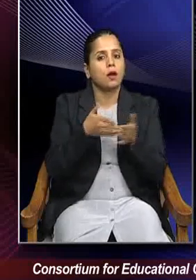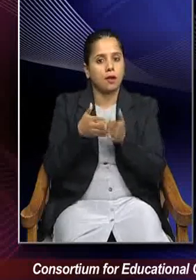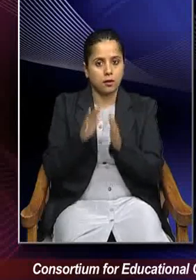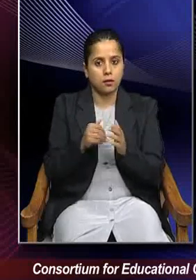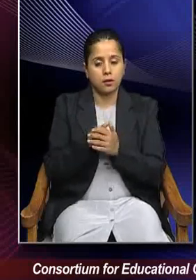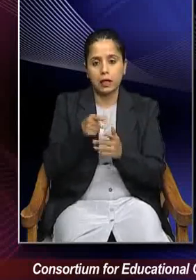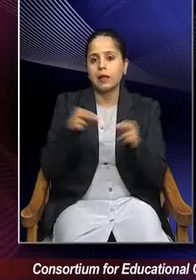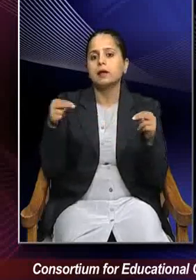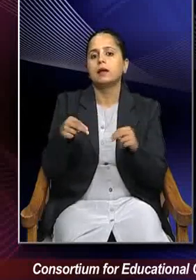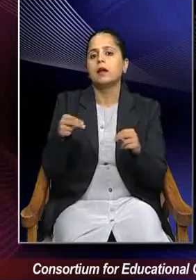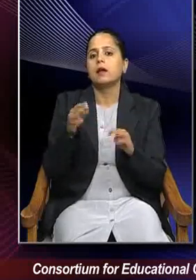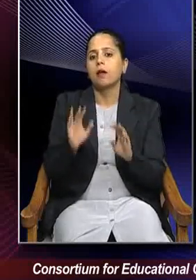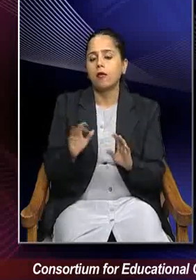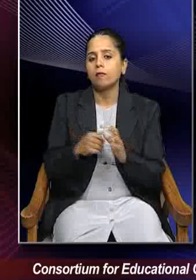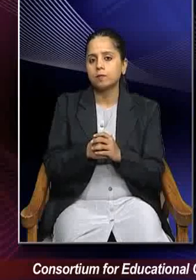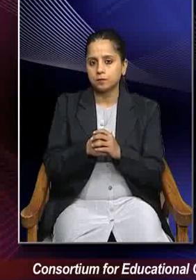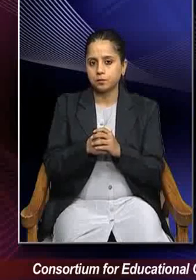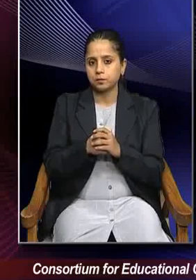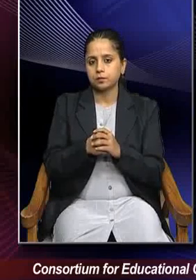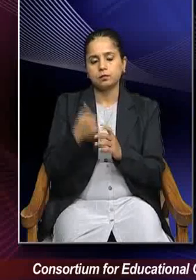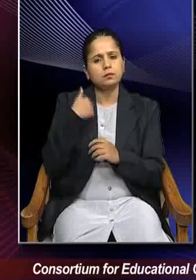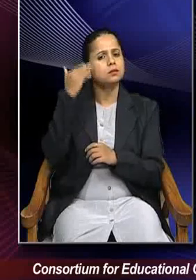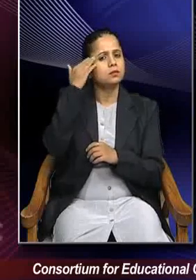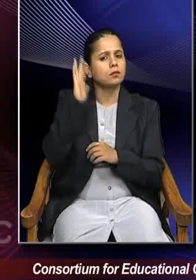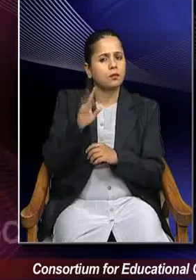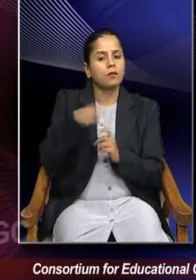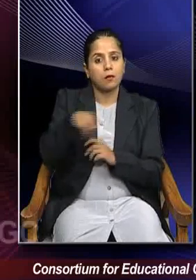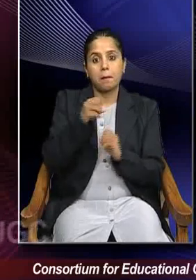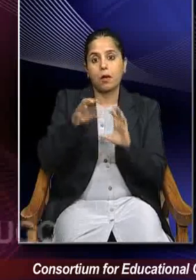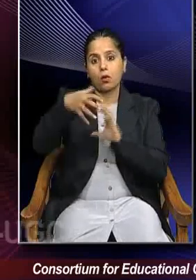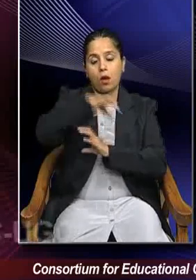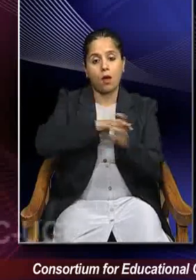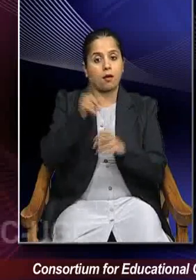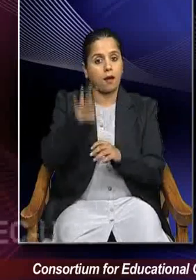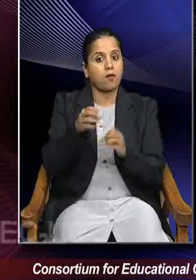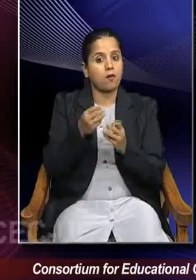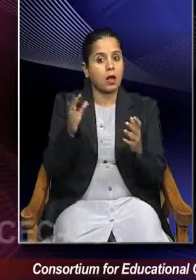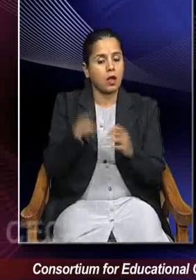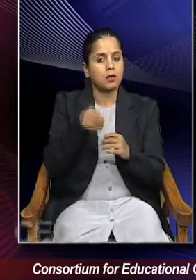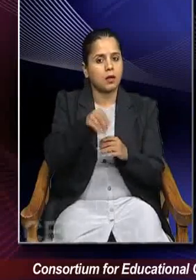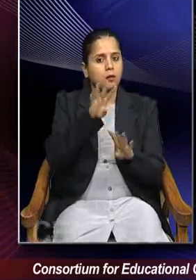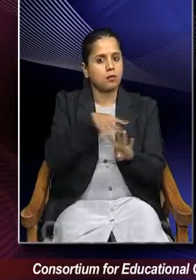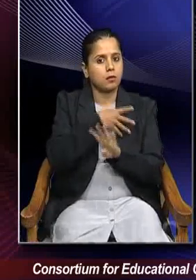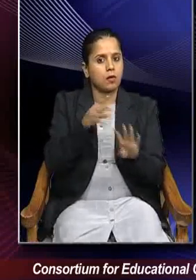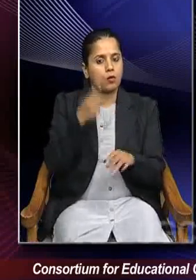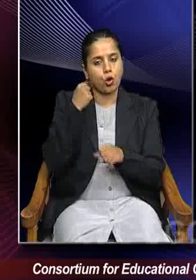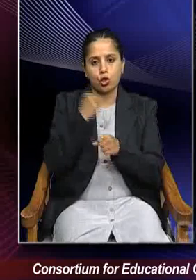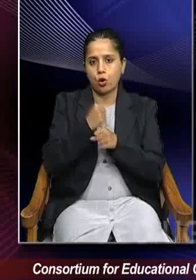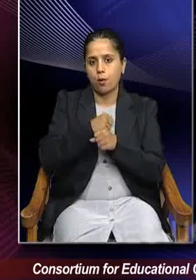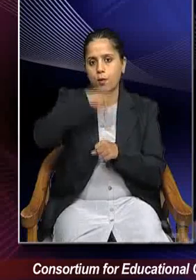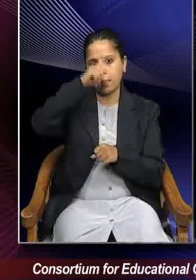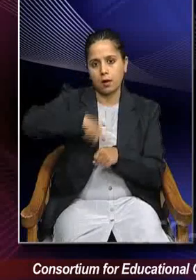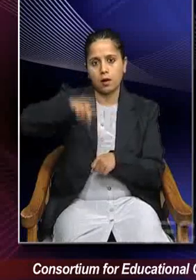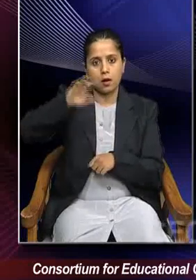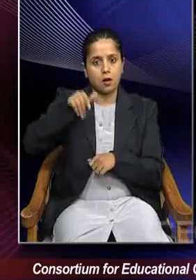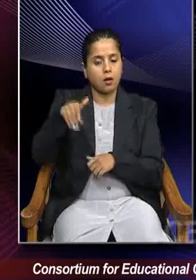there is a need, of course I know that number of countries do have some of these statistics. For example, Government of India